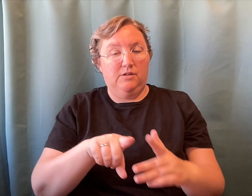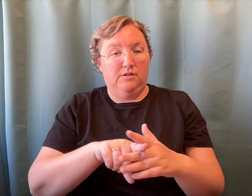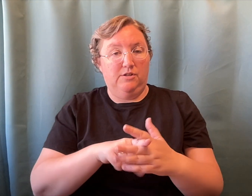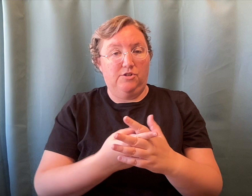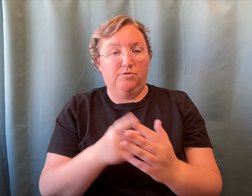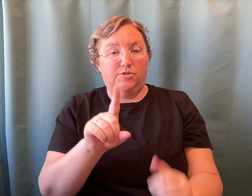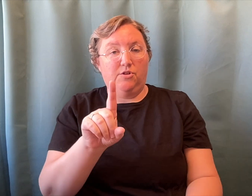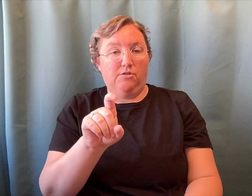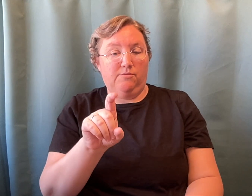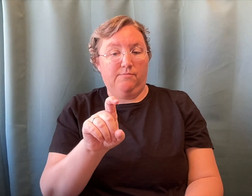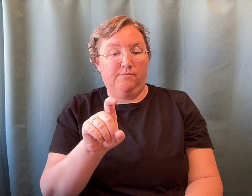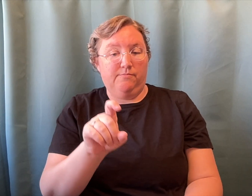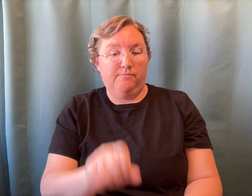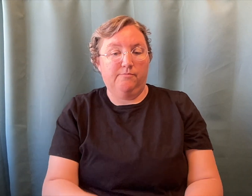Did you start?